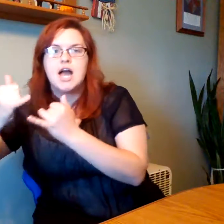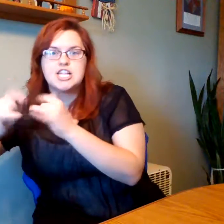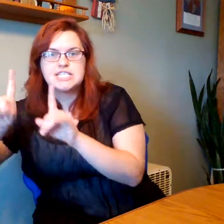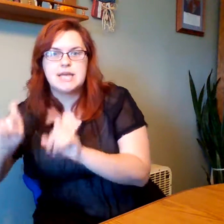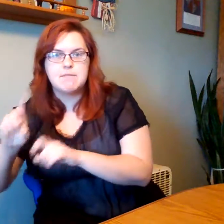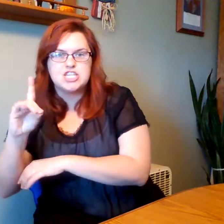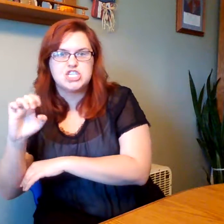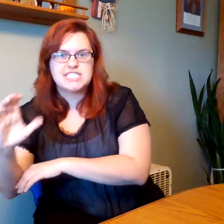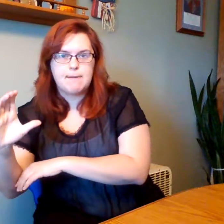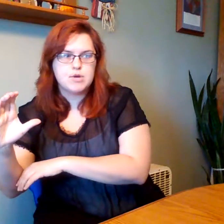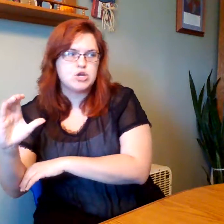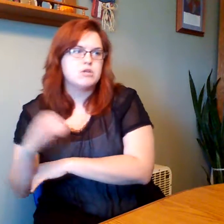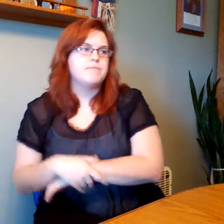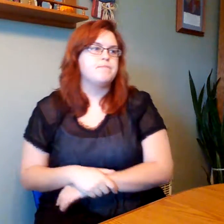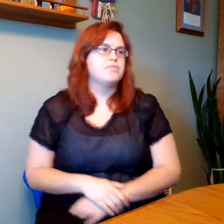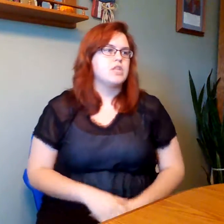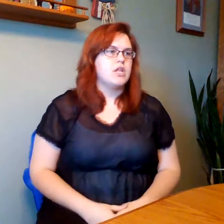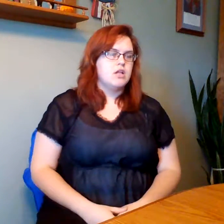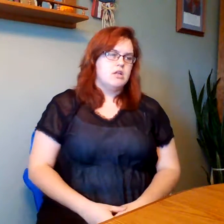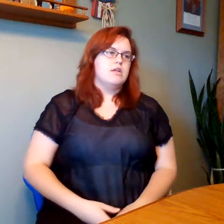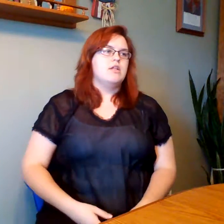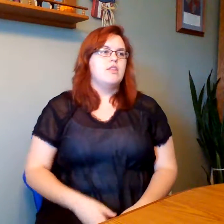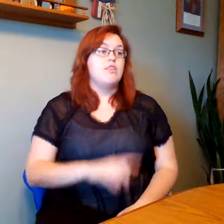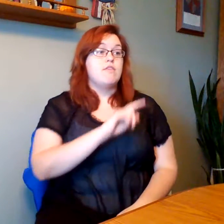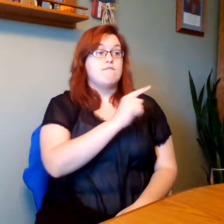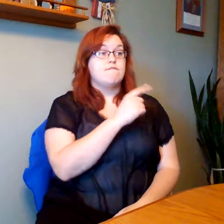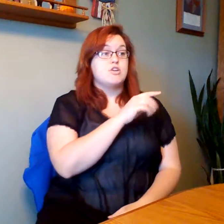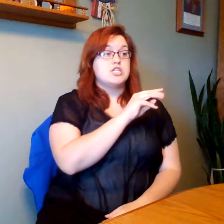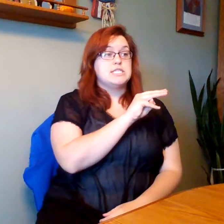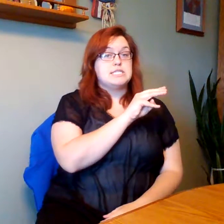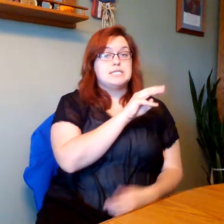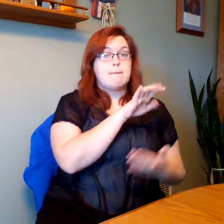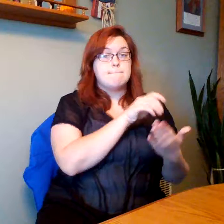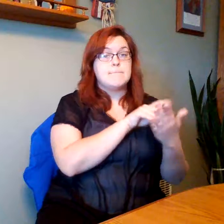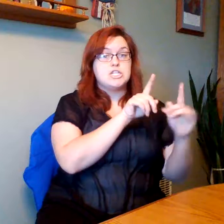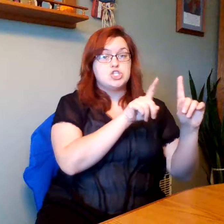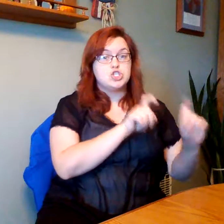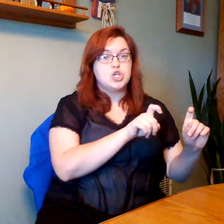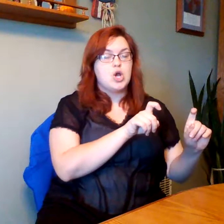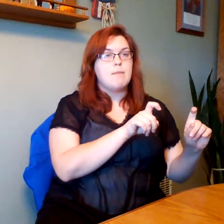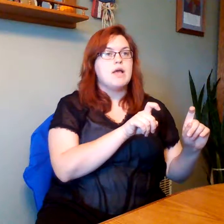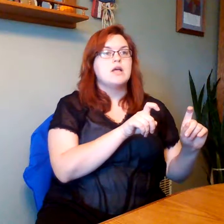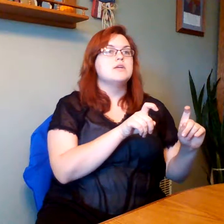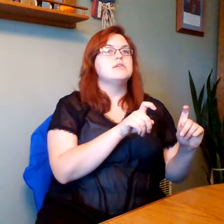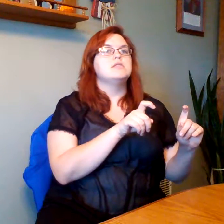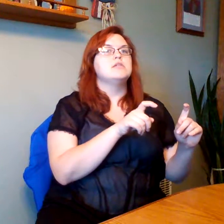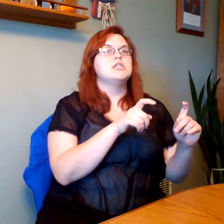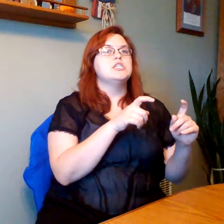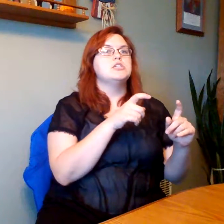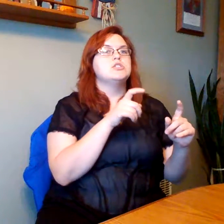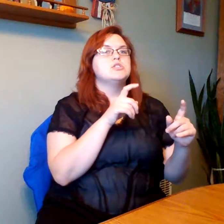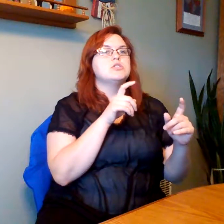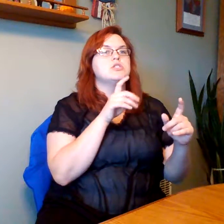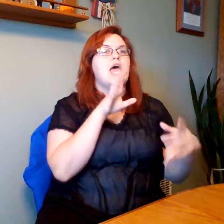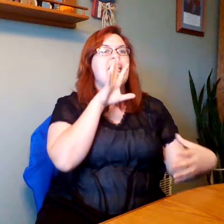non-cumulative exams. First midterm covers everything beginning today, going right up to the first midterm. Second midterm covers everything since